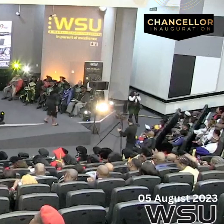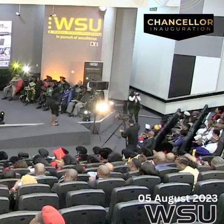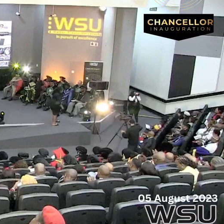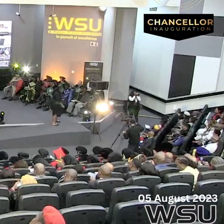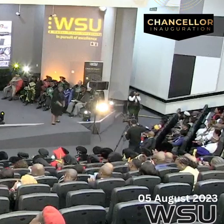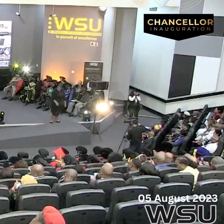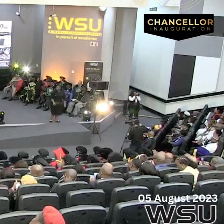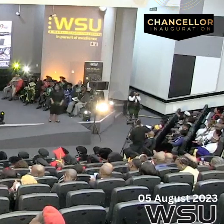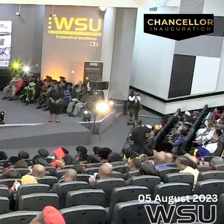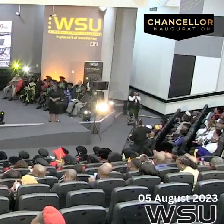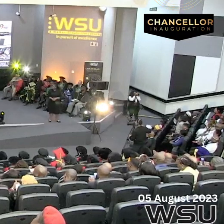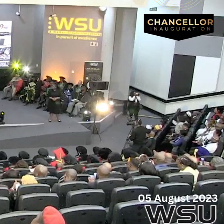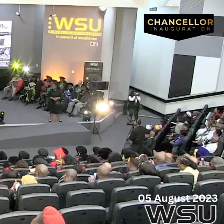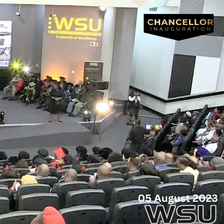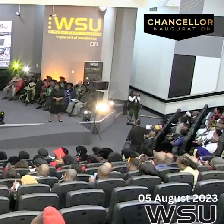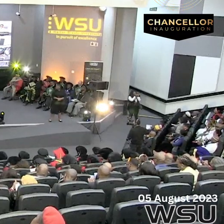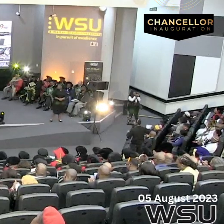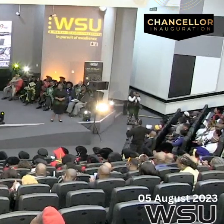Hayi, ndiyabona.